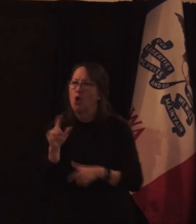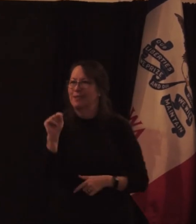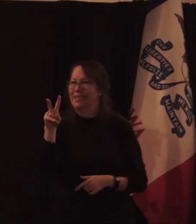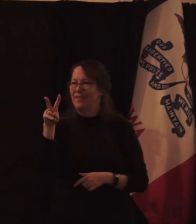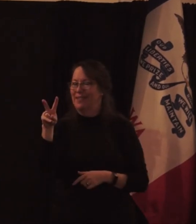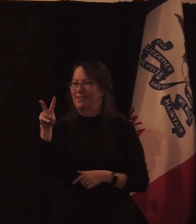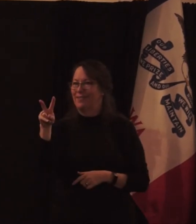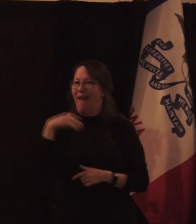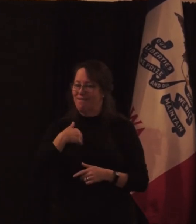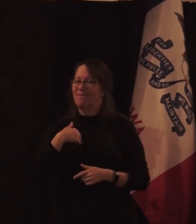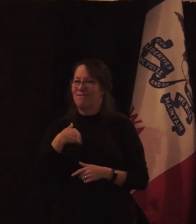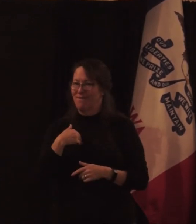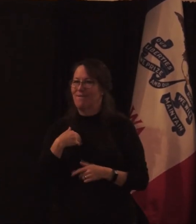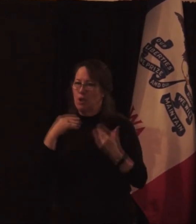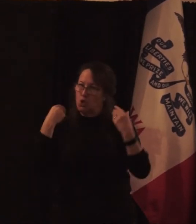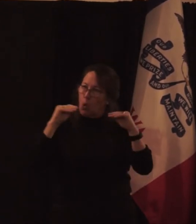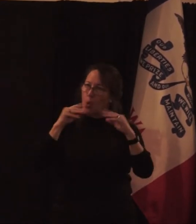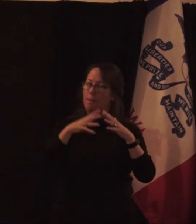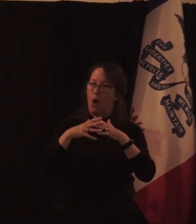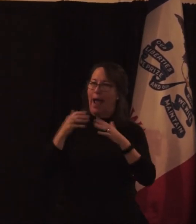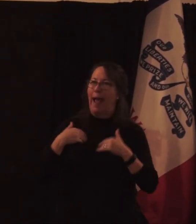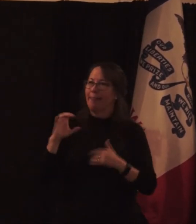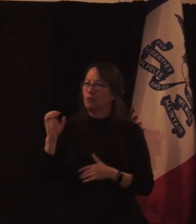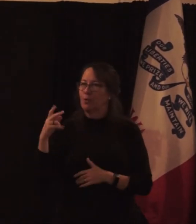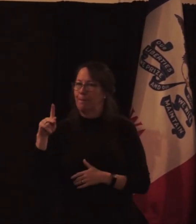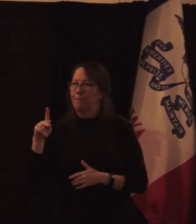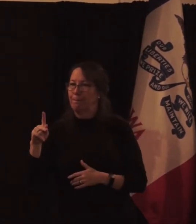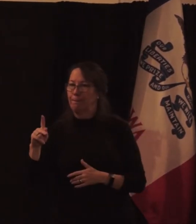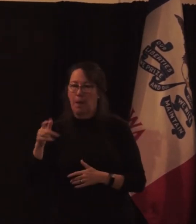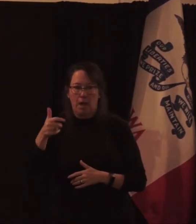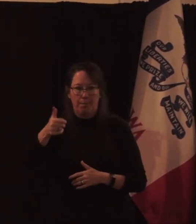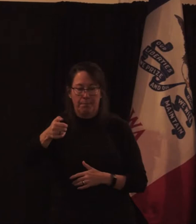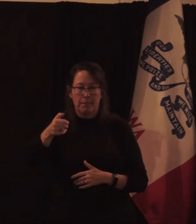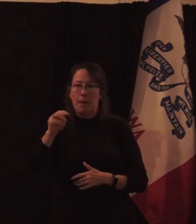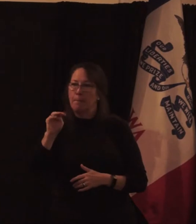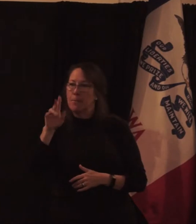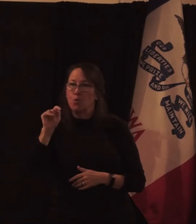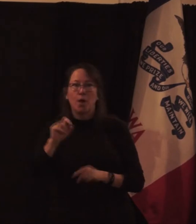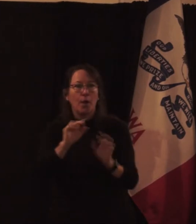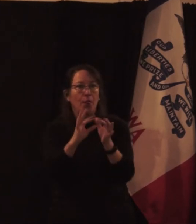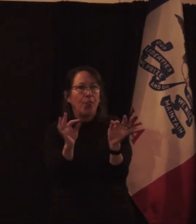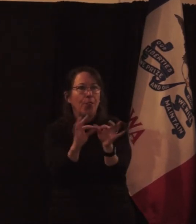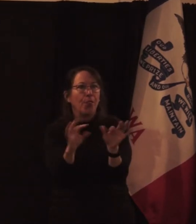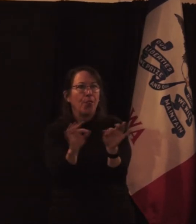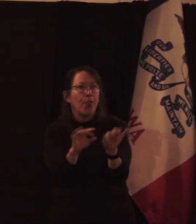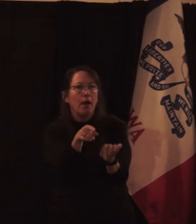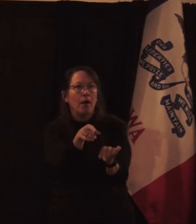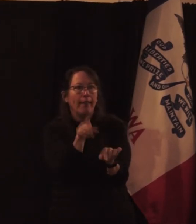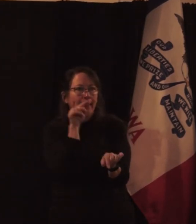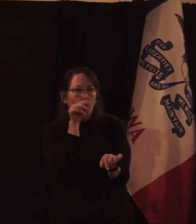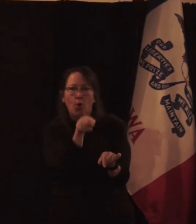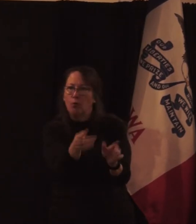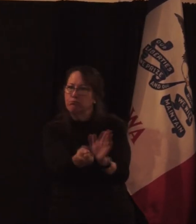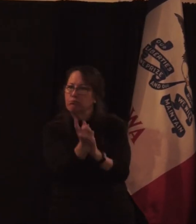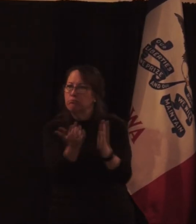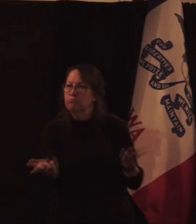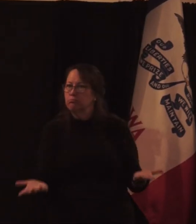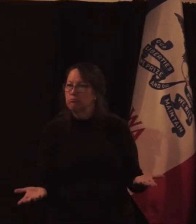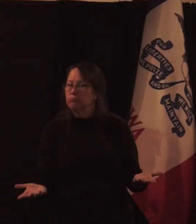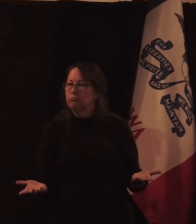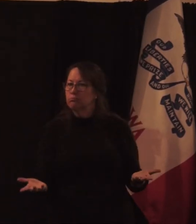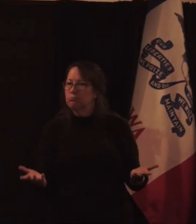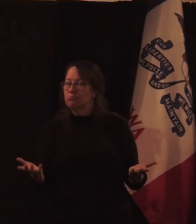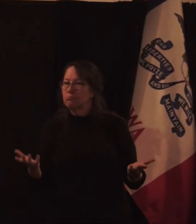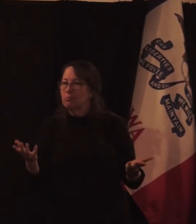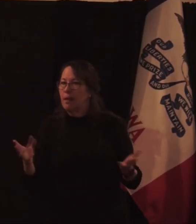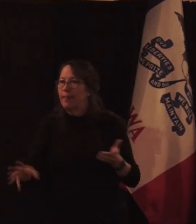sets that sold in America had that chip. You know, you hit the mute button, you get the closed captions.